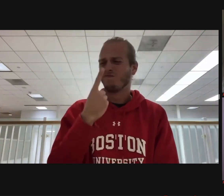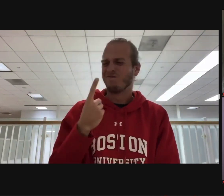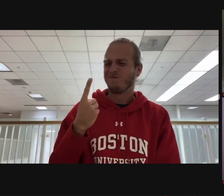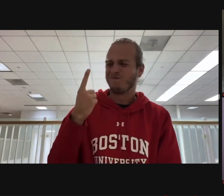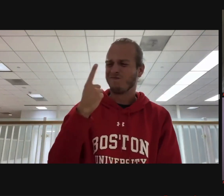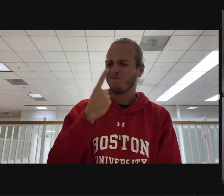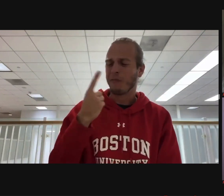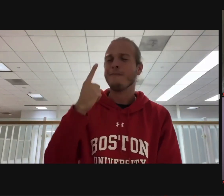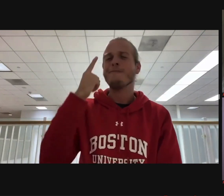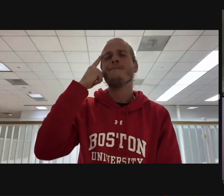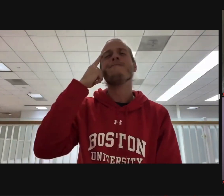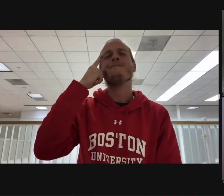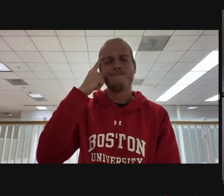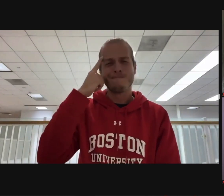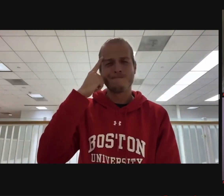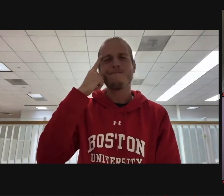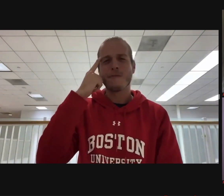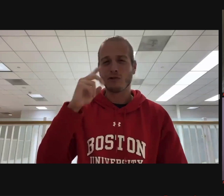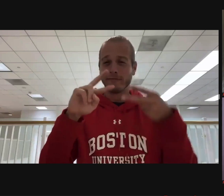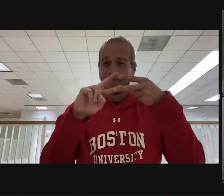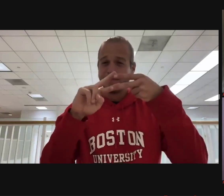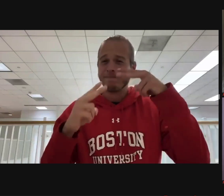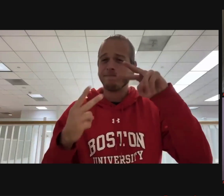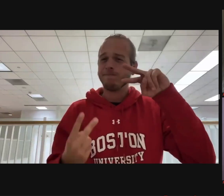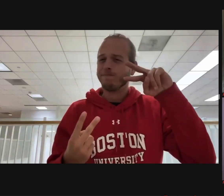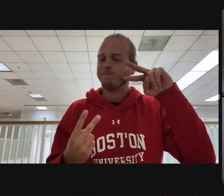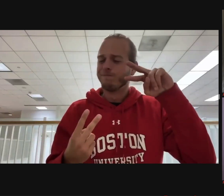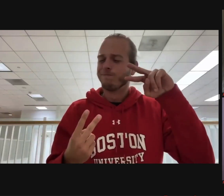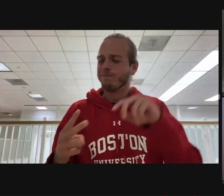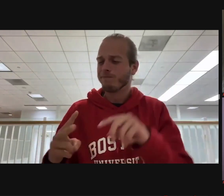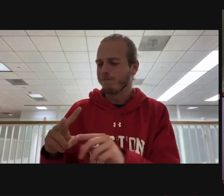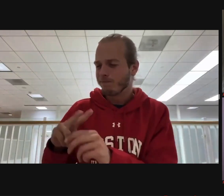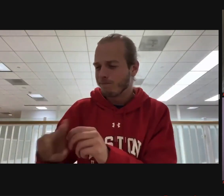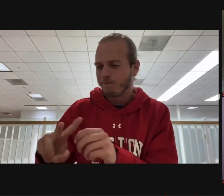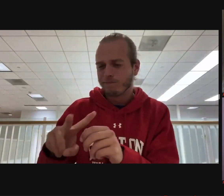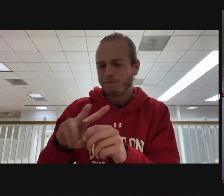noticed, noticing that one doesn't grow well. So in the lab, we can make